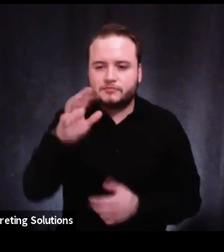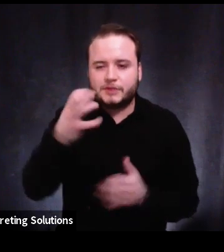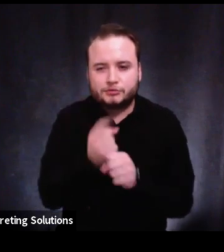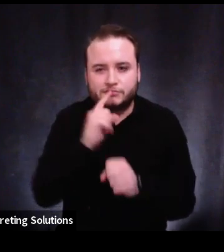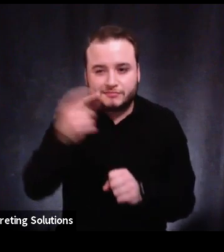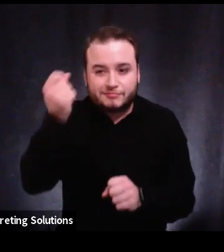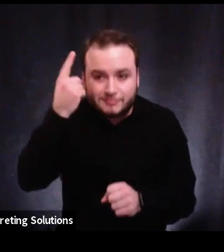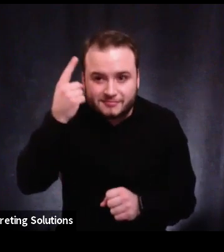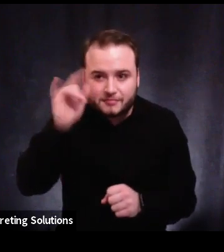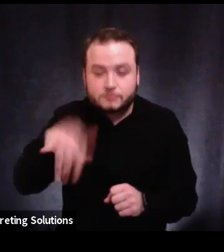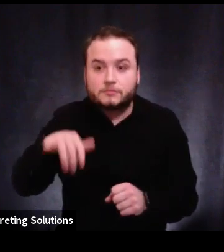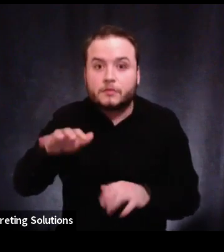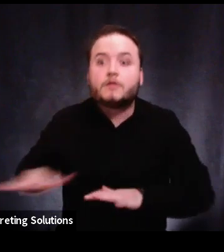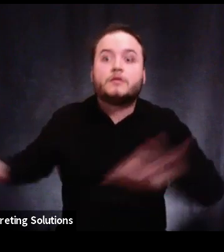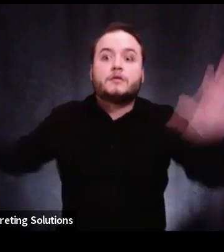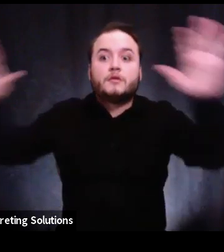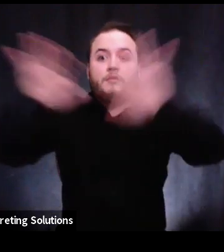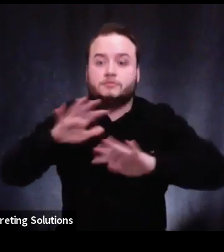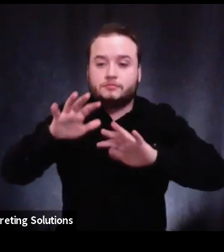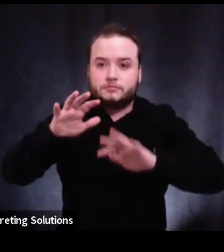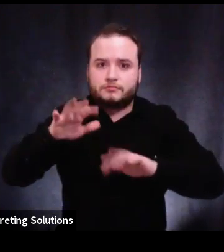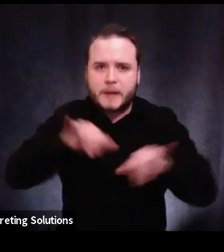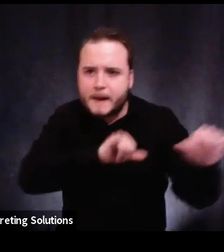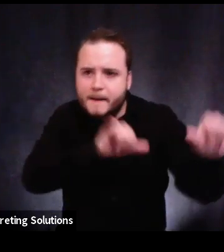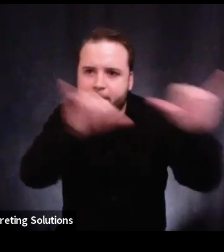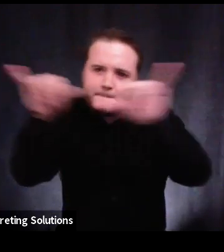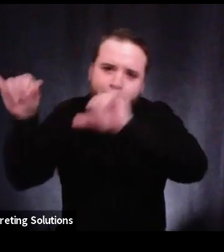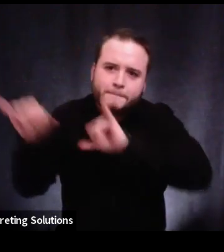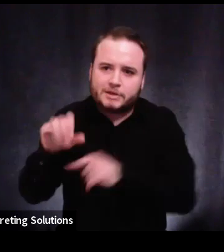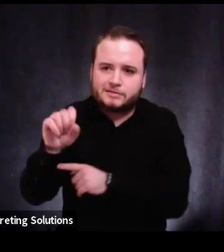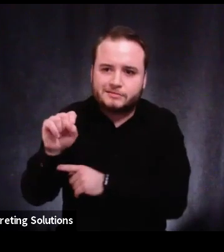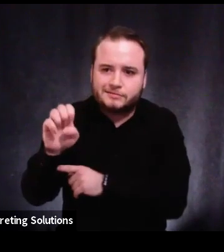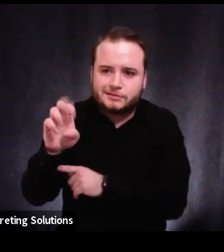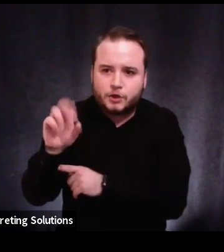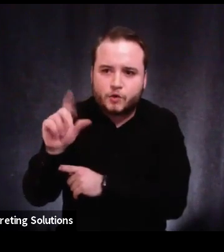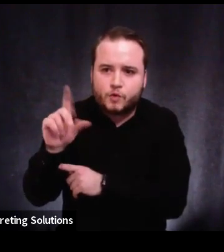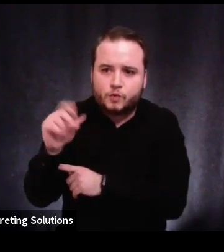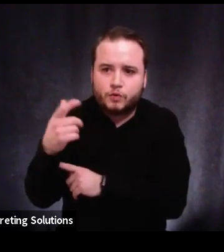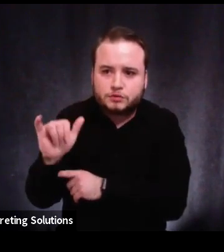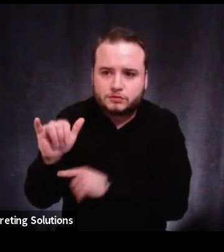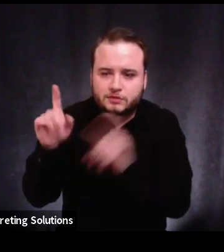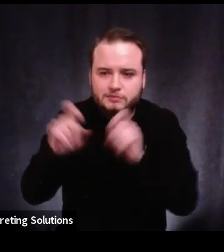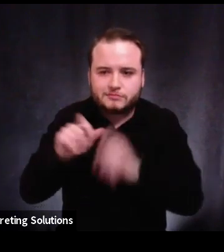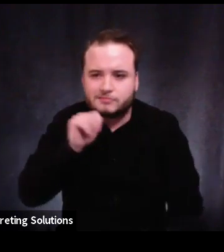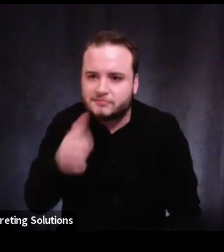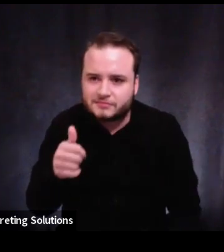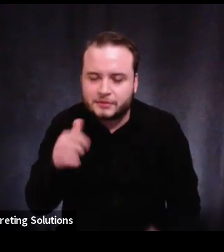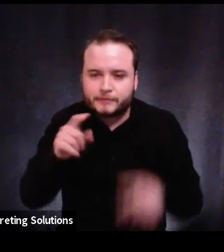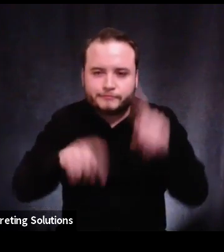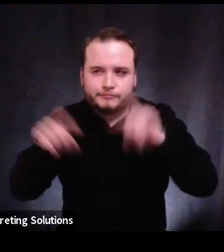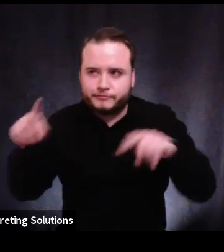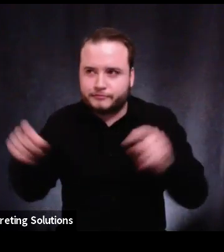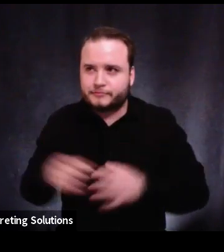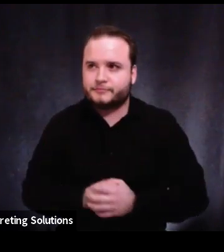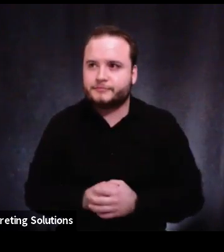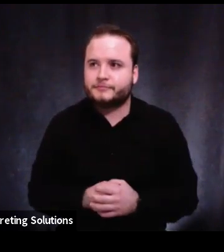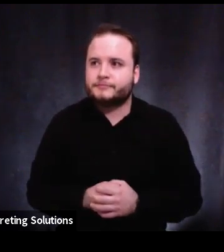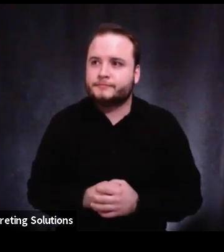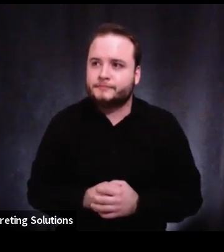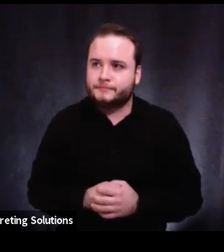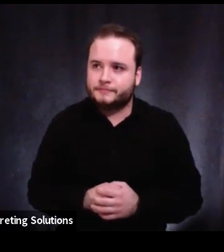the testing that we are promoting to use in Minnesota is one that has been well vetted and validated. And